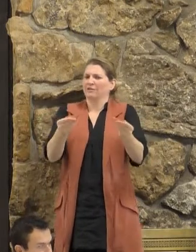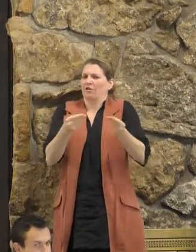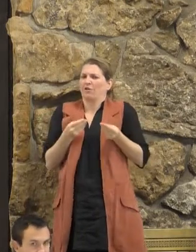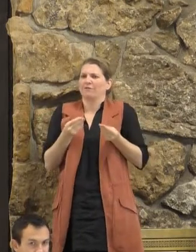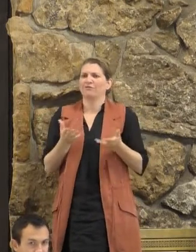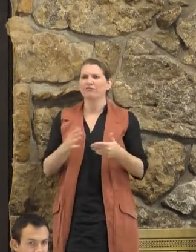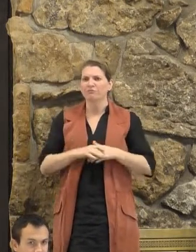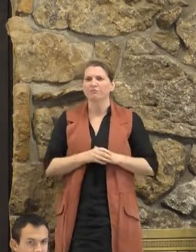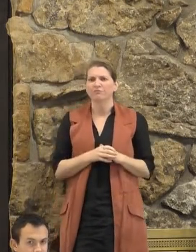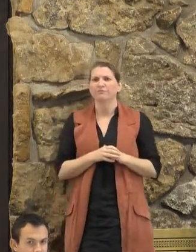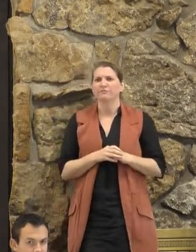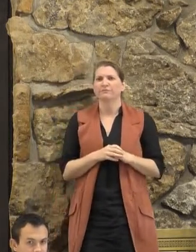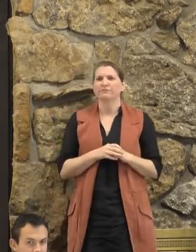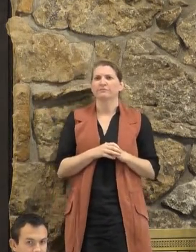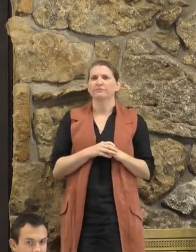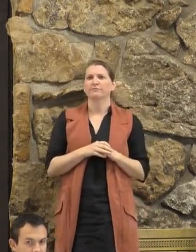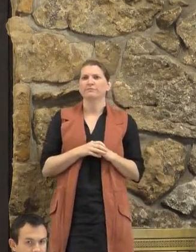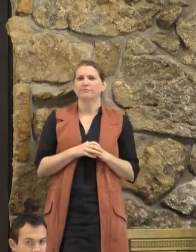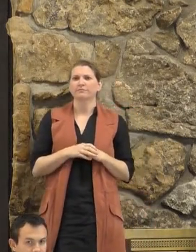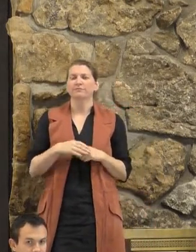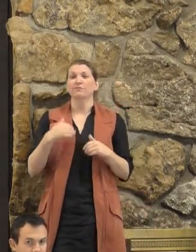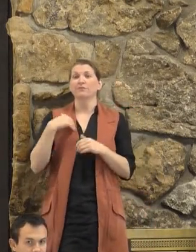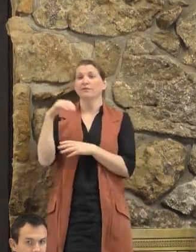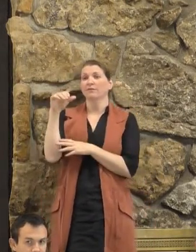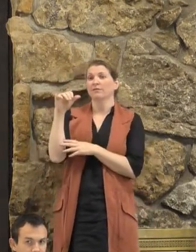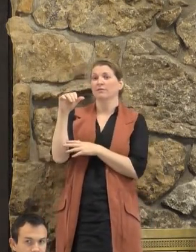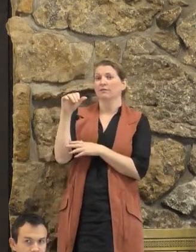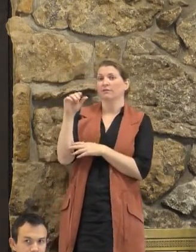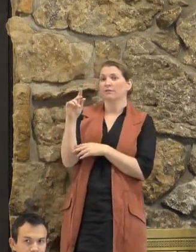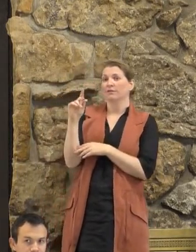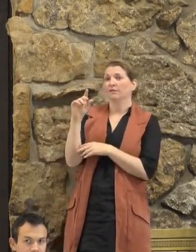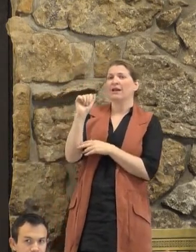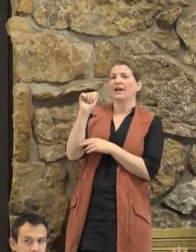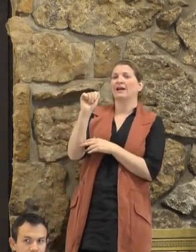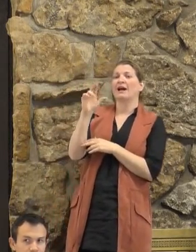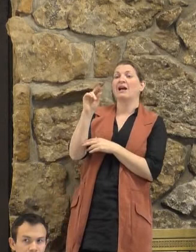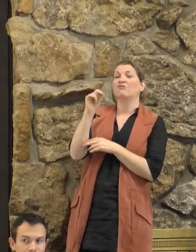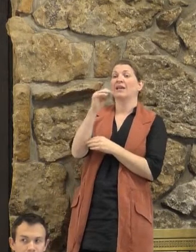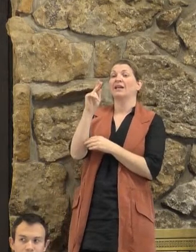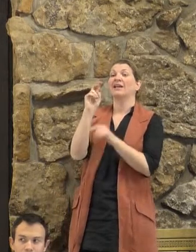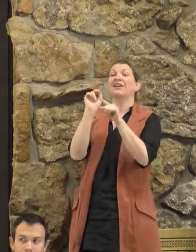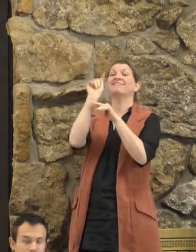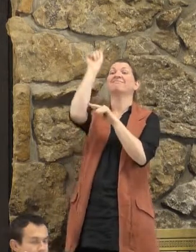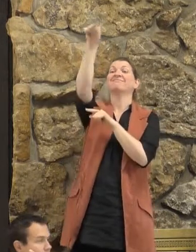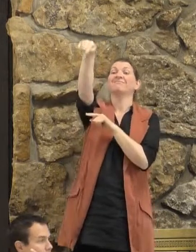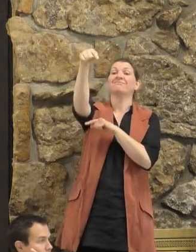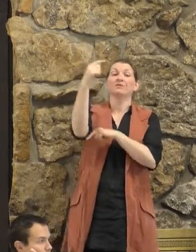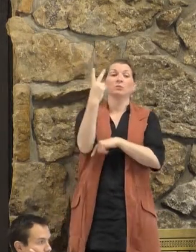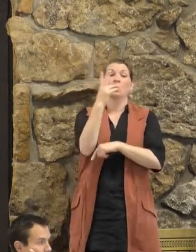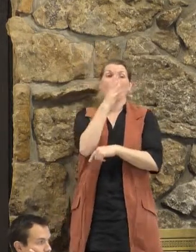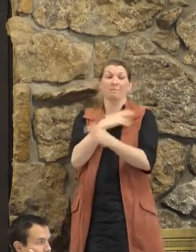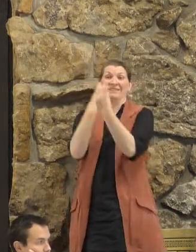Taryn and Karen from Disabled Resource Services in the back, and so you can talk to them. And